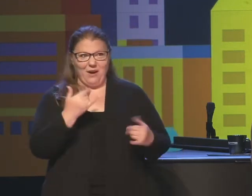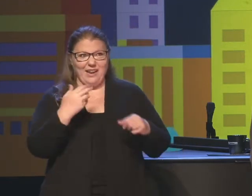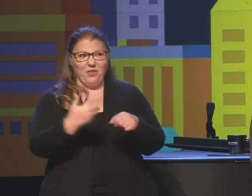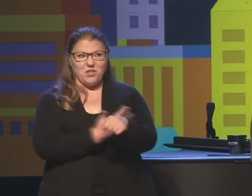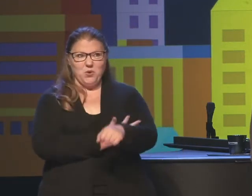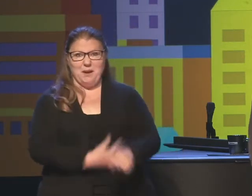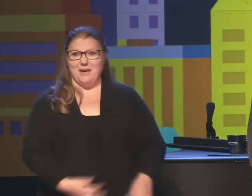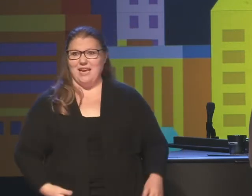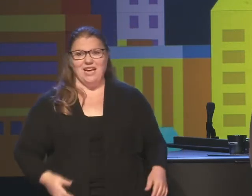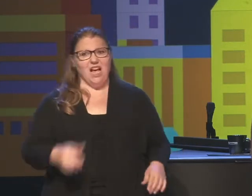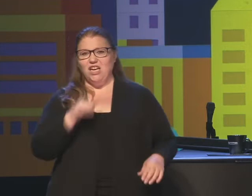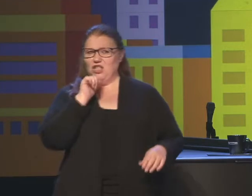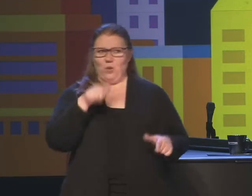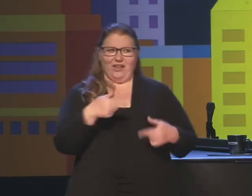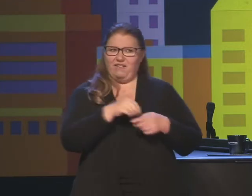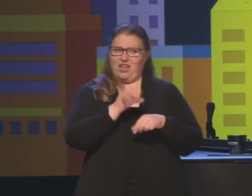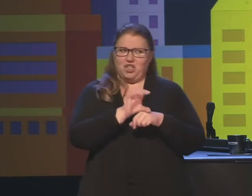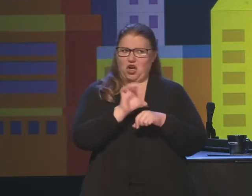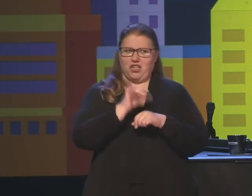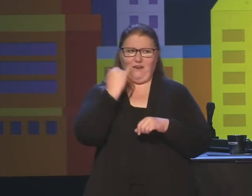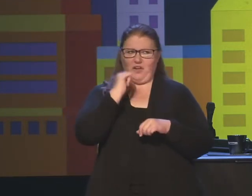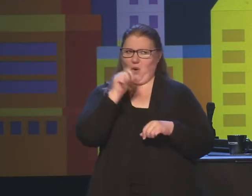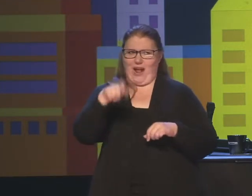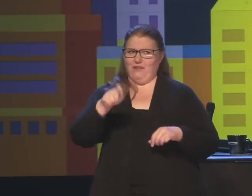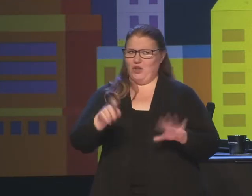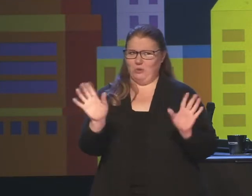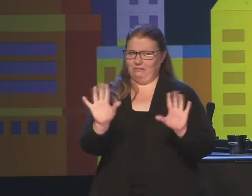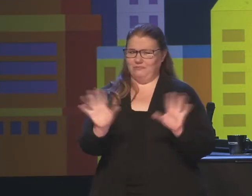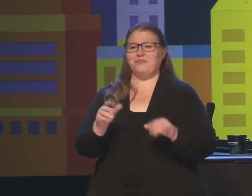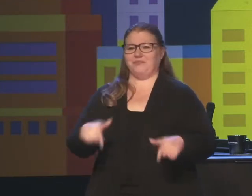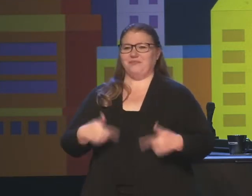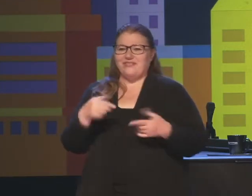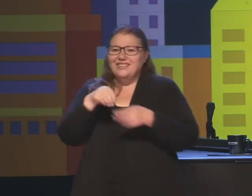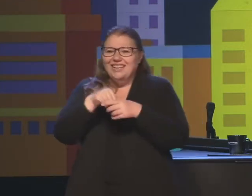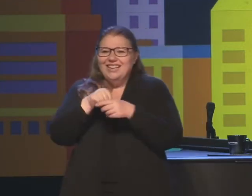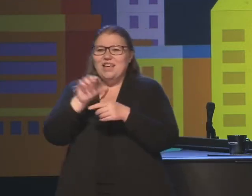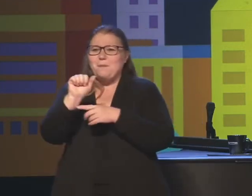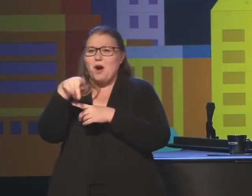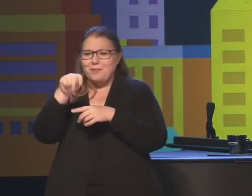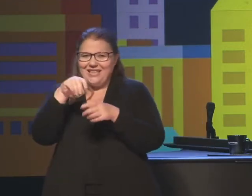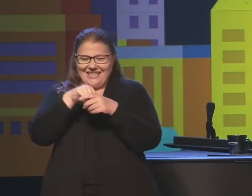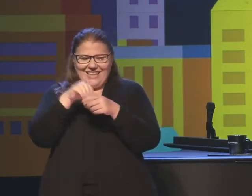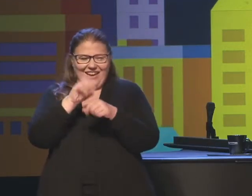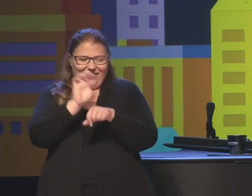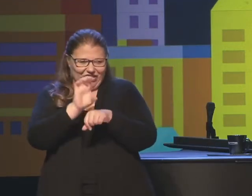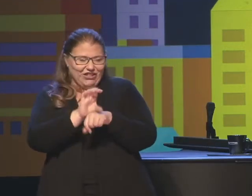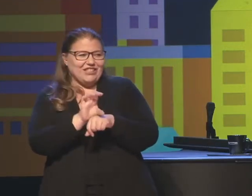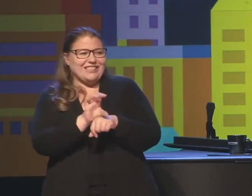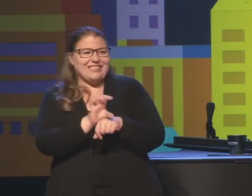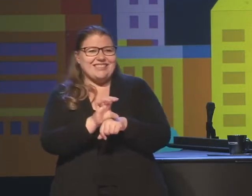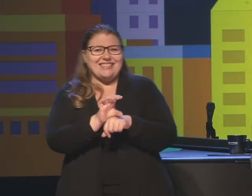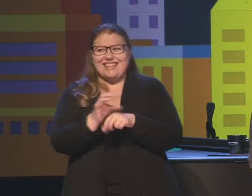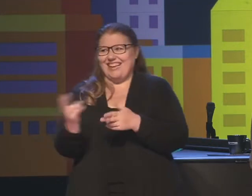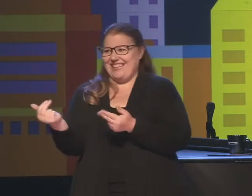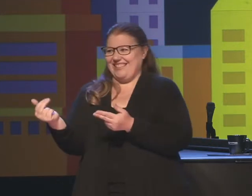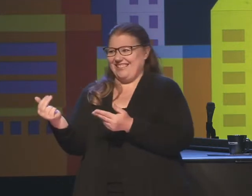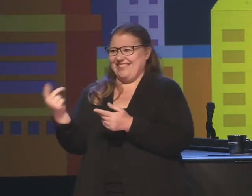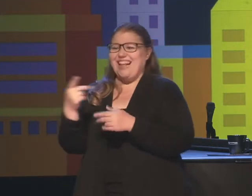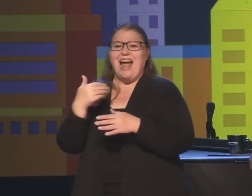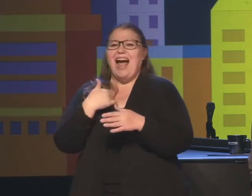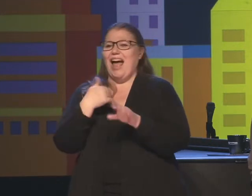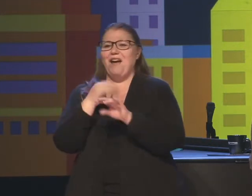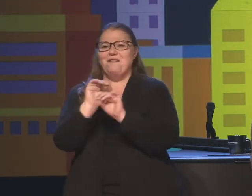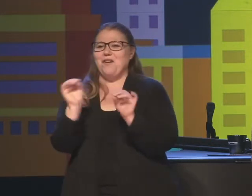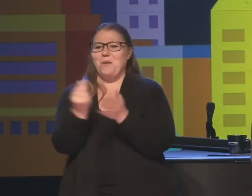is creepy. Don't ever live in a church if you don't have to, right? So I'm living in this apartment inside of a church, got no money, and I see